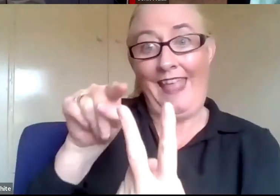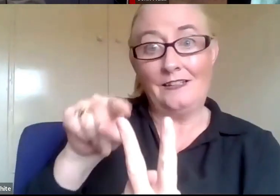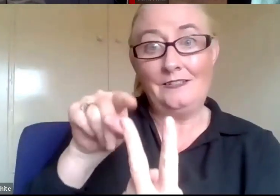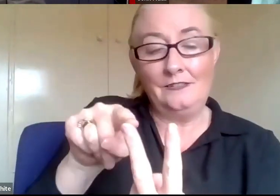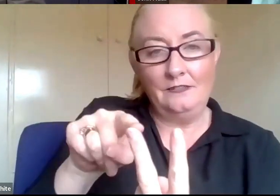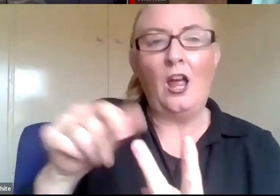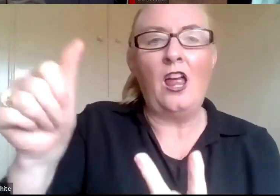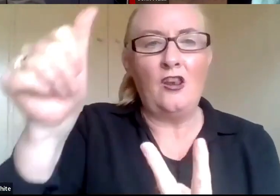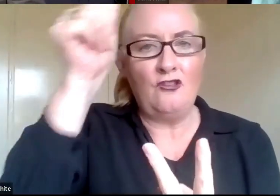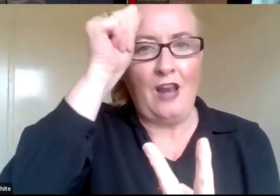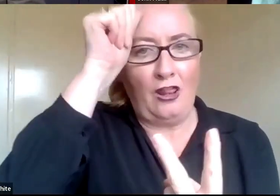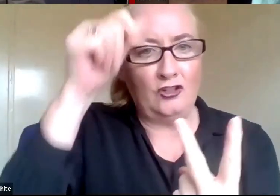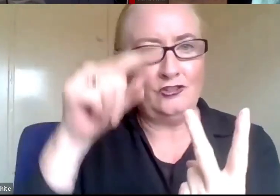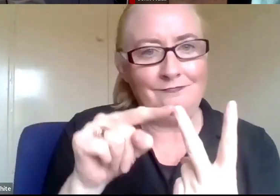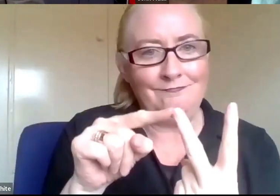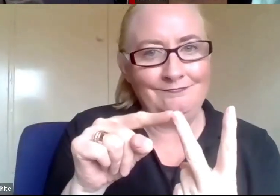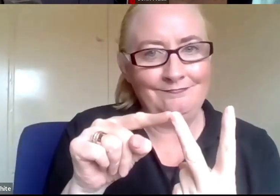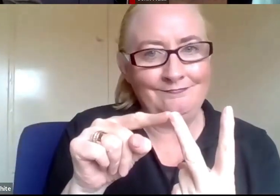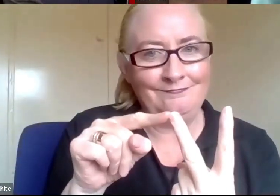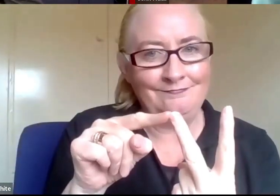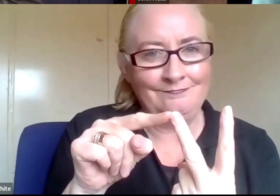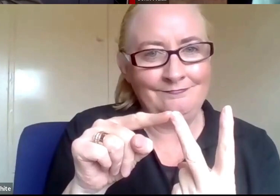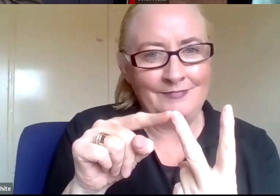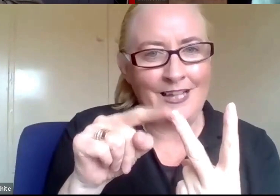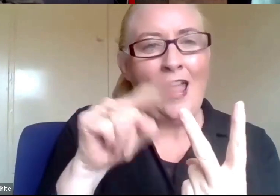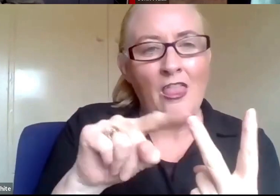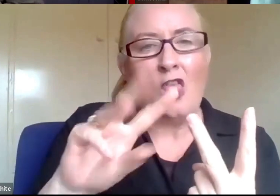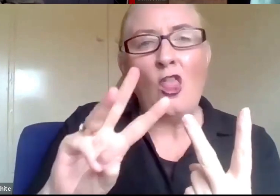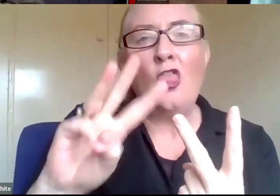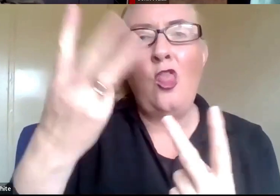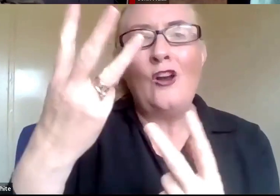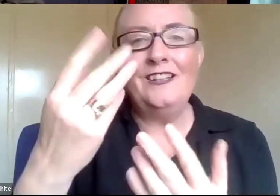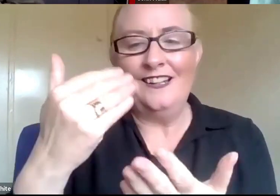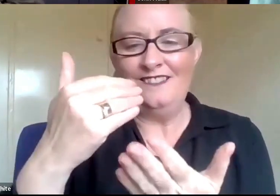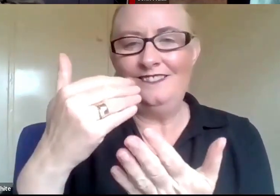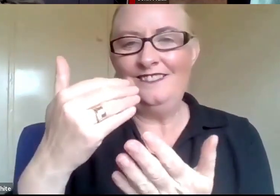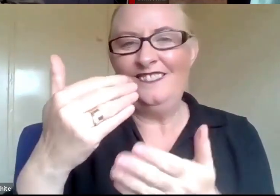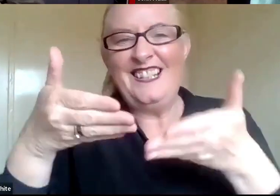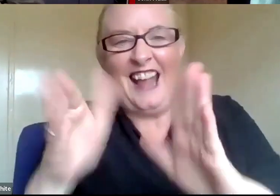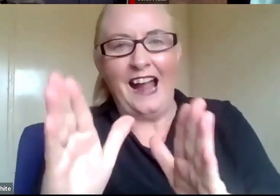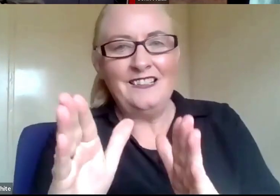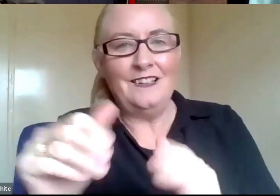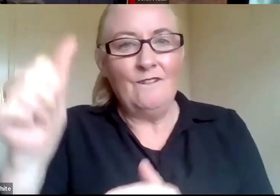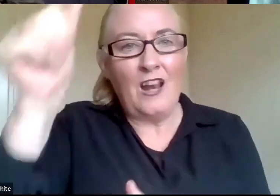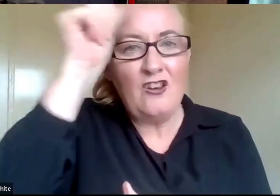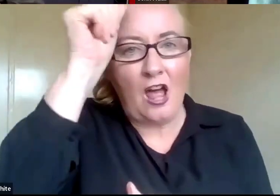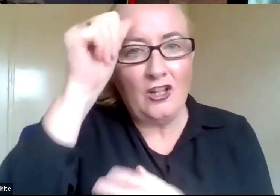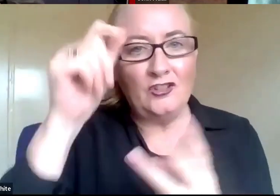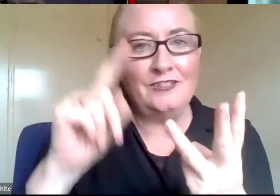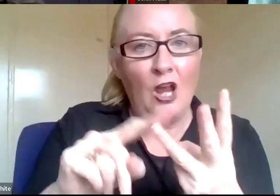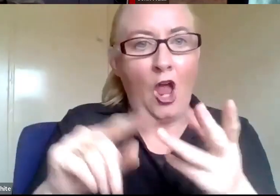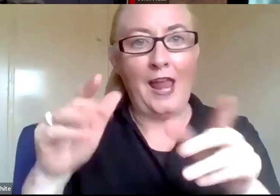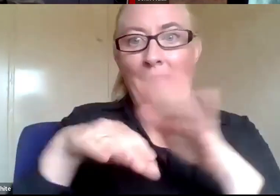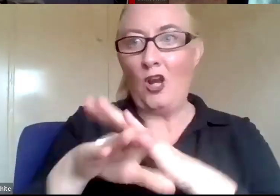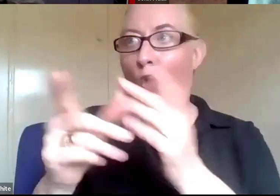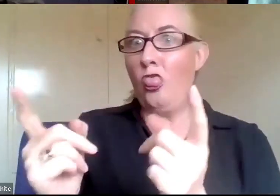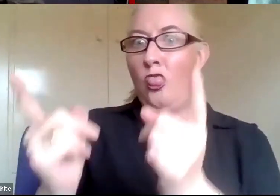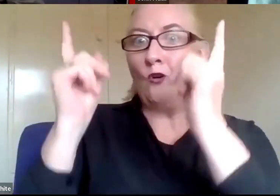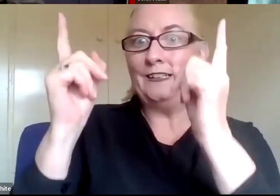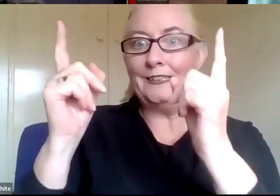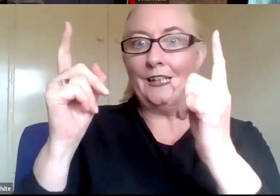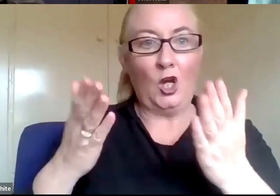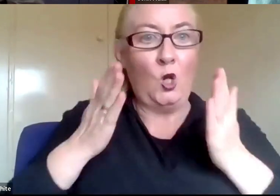And there are three kinds of knowledge, of authority in human affairs. There's the authority of knowledge.